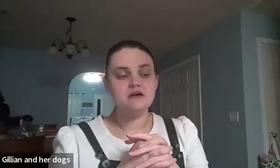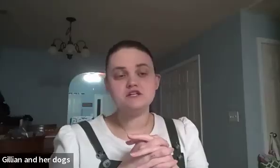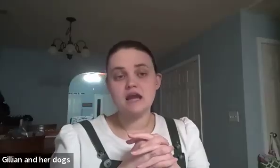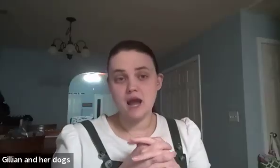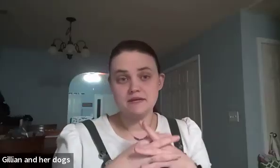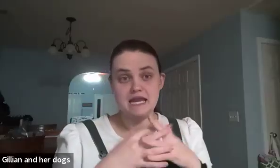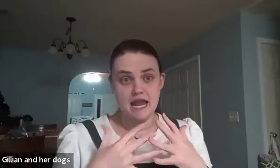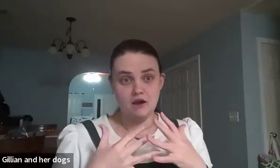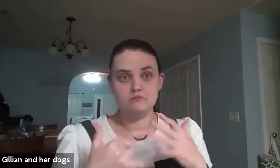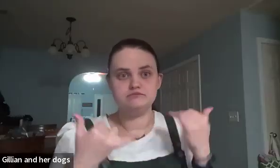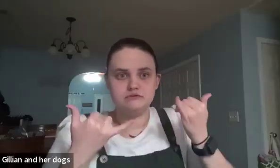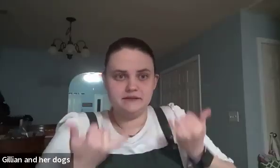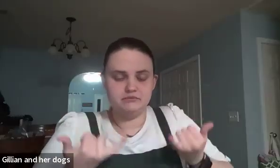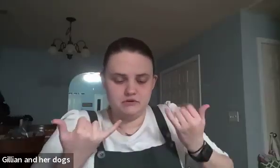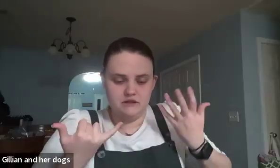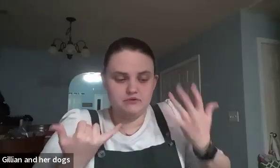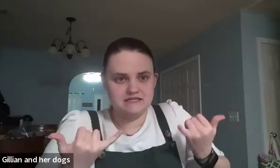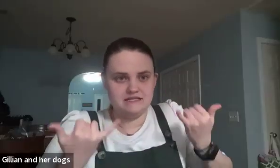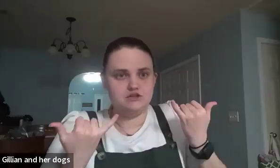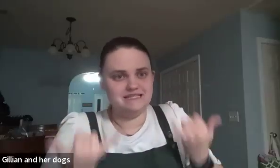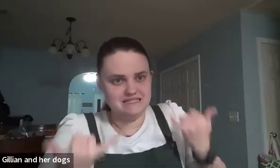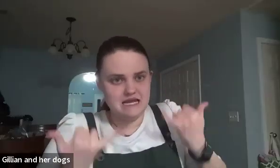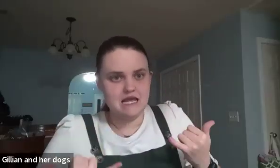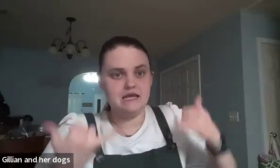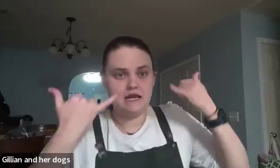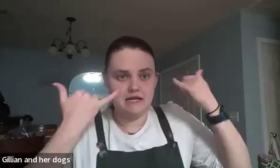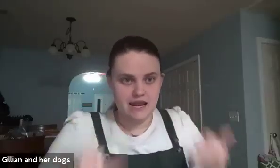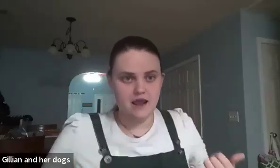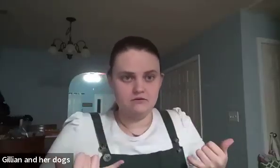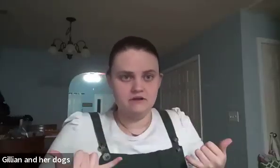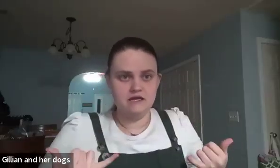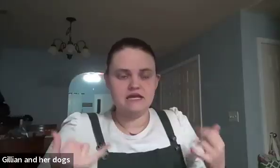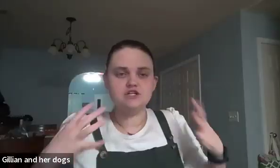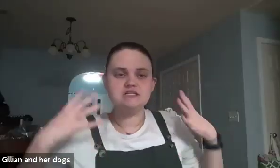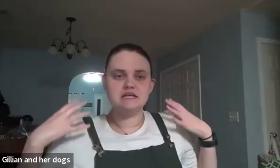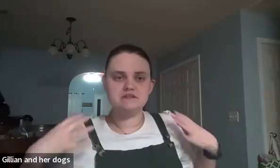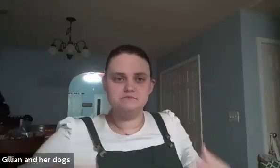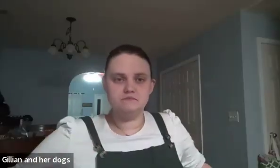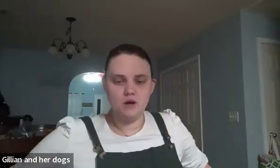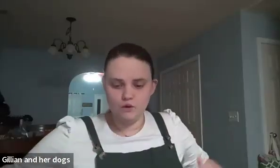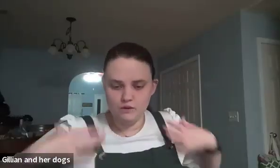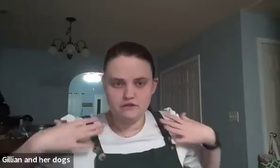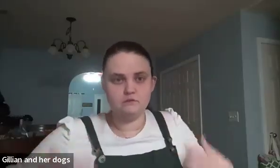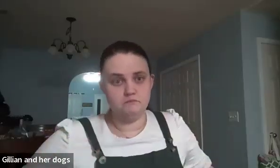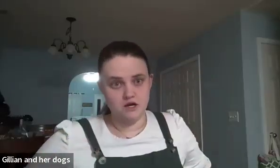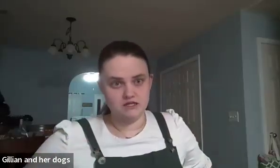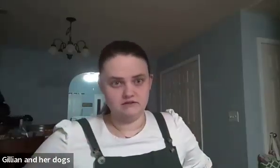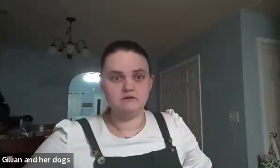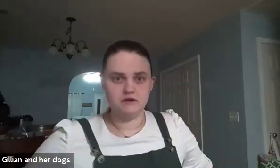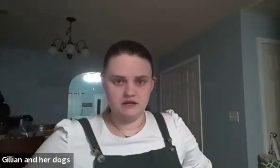that's going to happen now, like present, so today, now, is going to stay in this bubble with your body. All